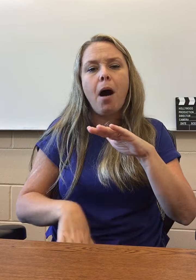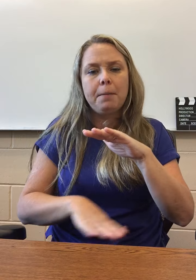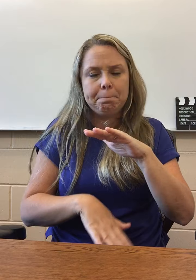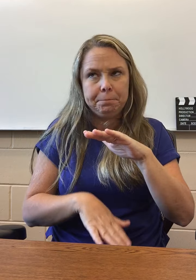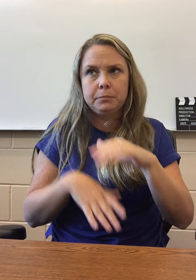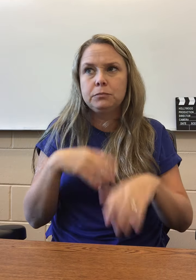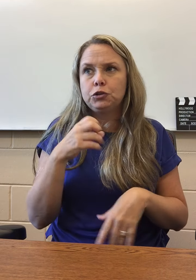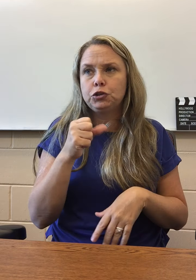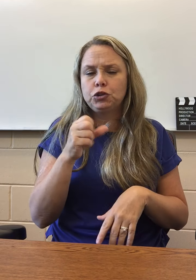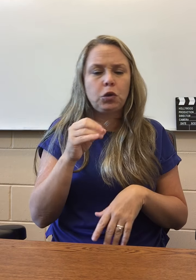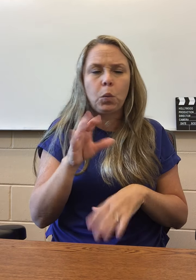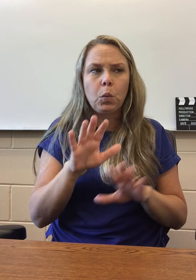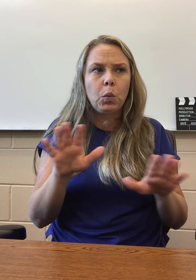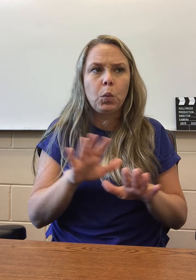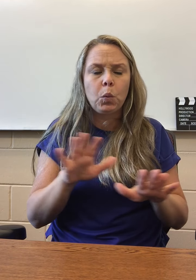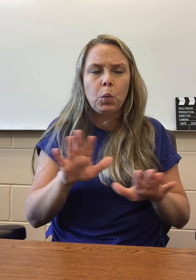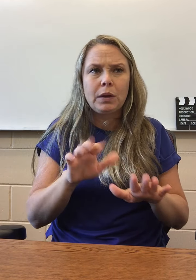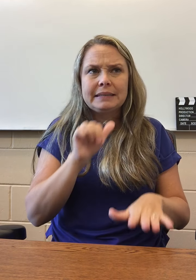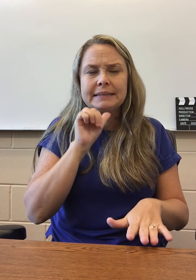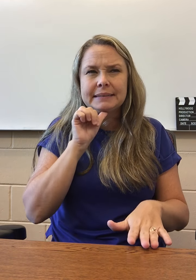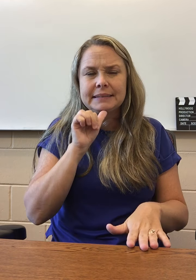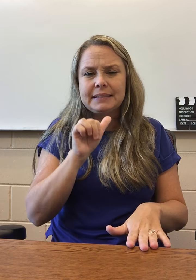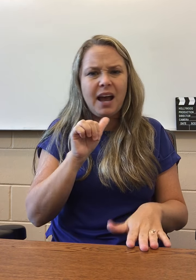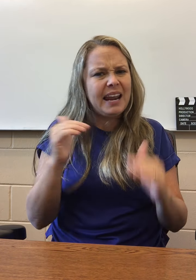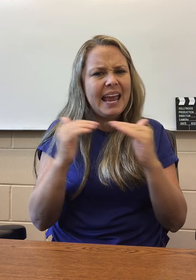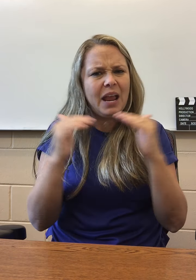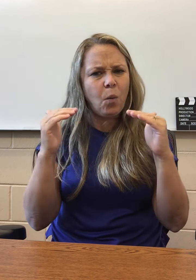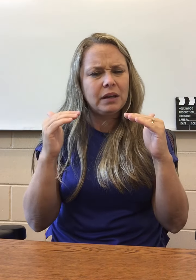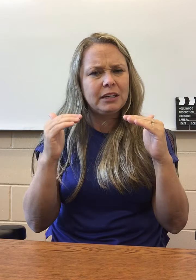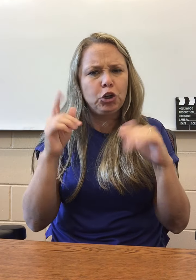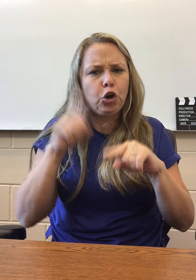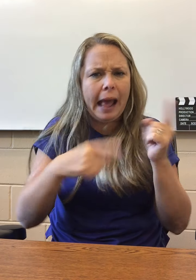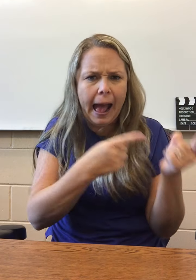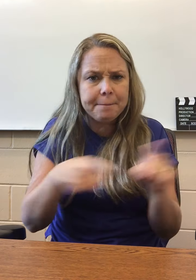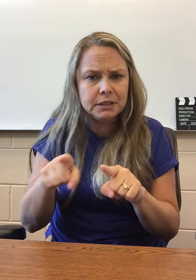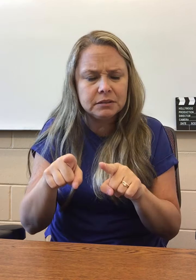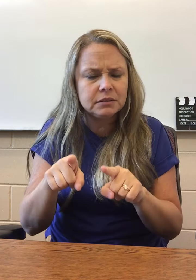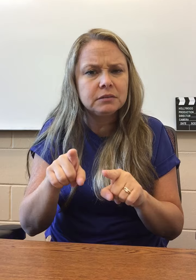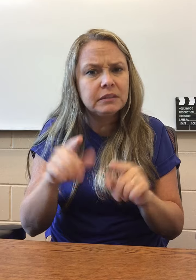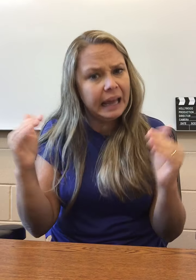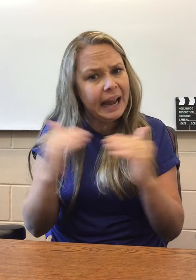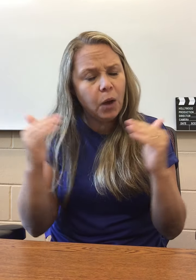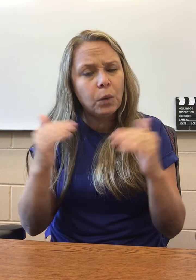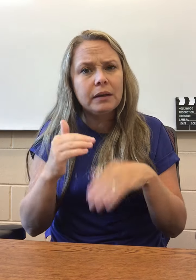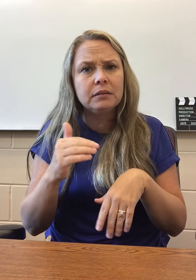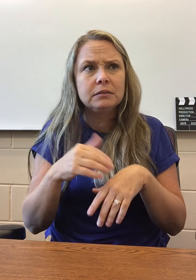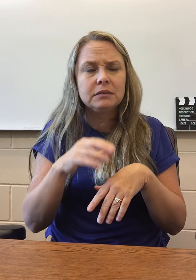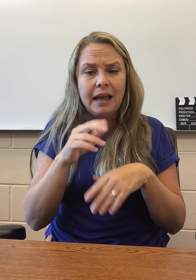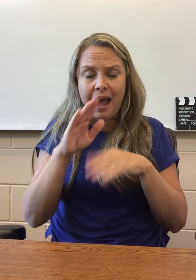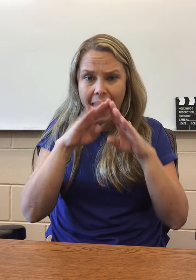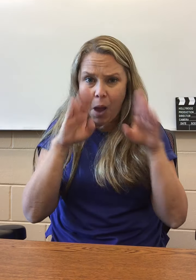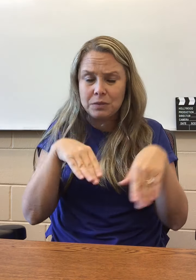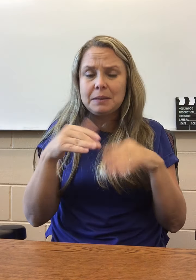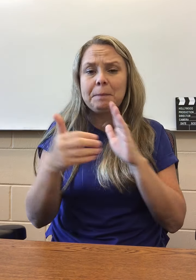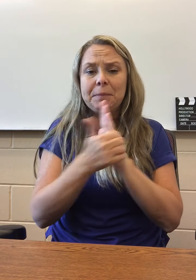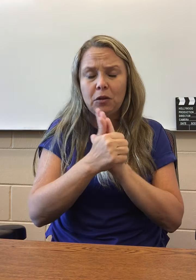it's not that inequity was inevitable while that is true inequity was inevitable with house bill 641 inequity was